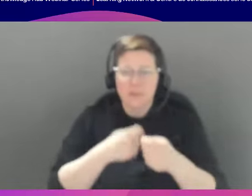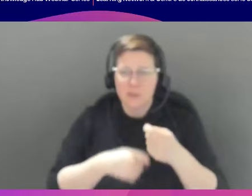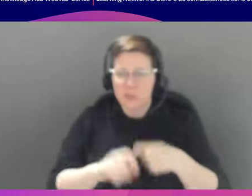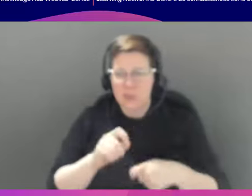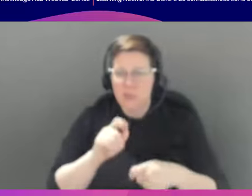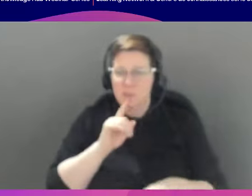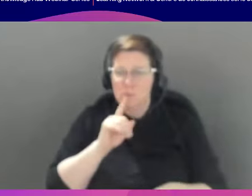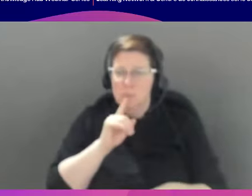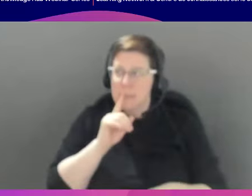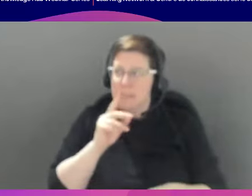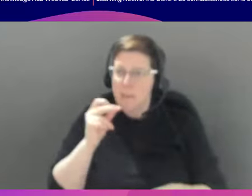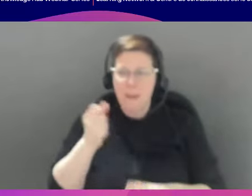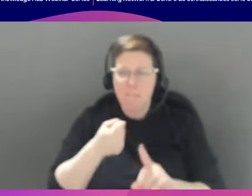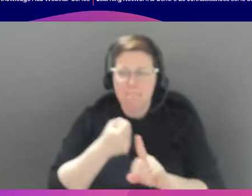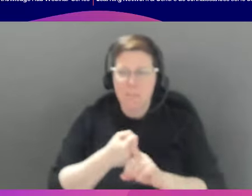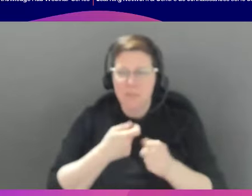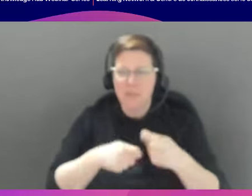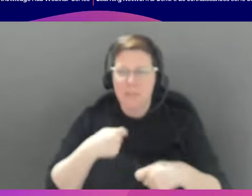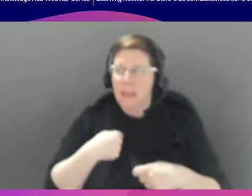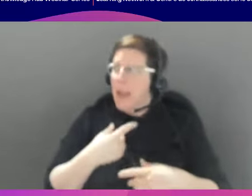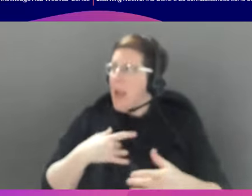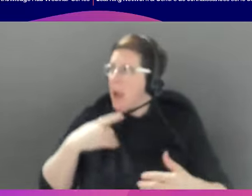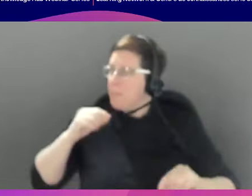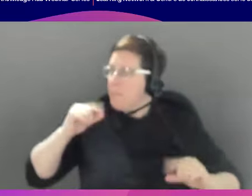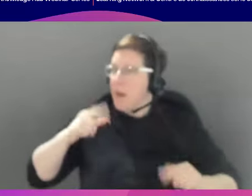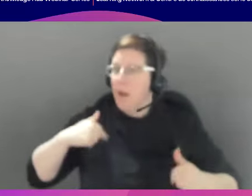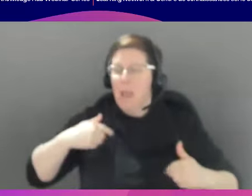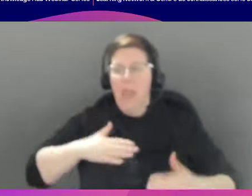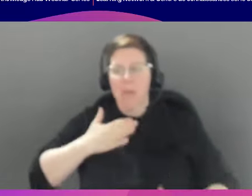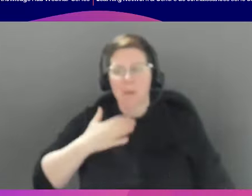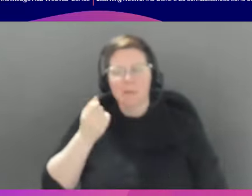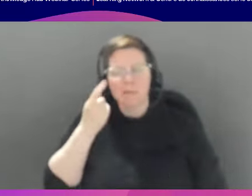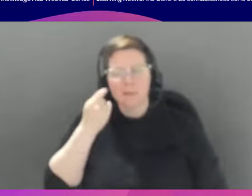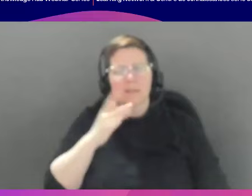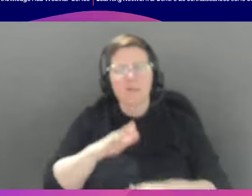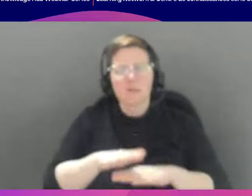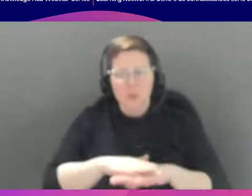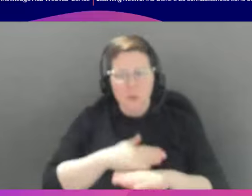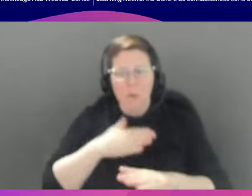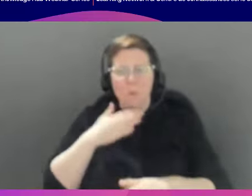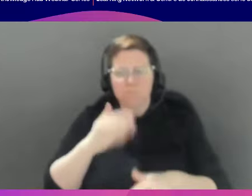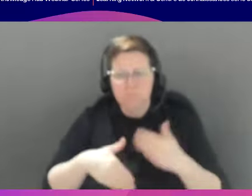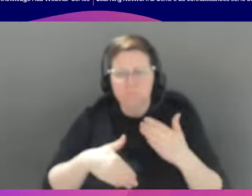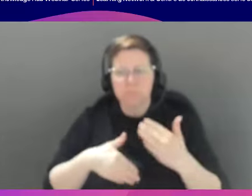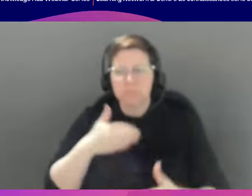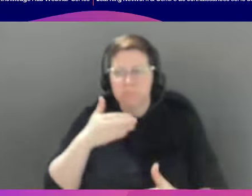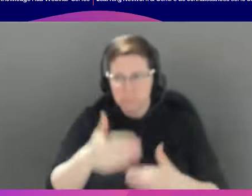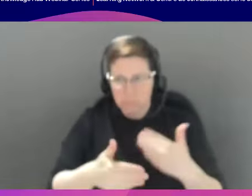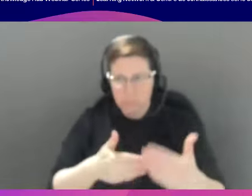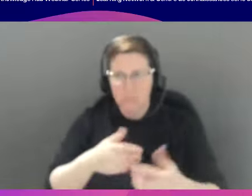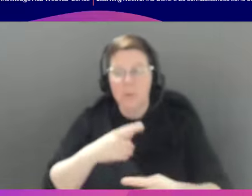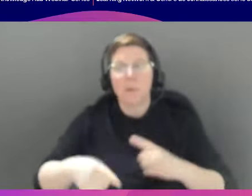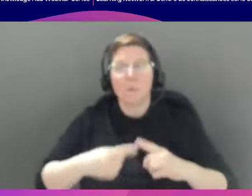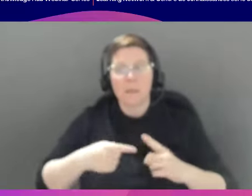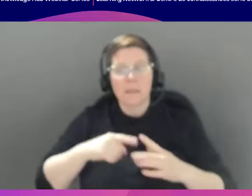a light switch in my head and made me happy. It was too gradual for that. But once I started improving my life in